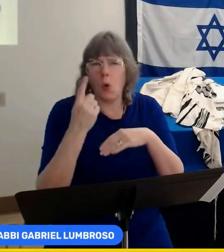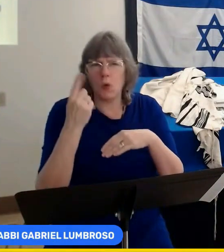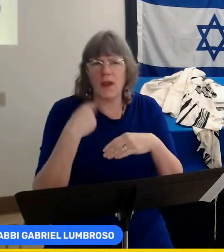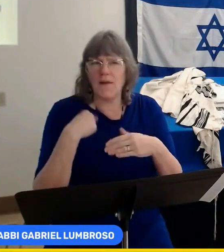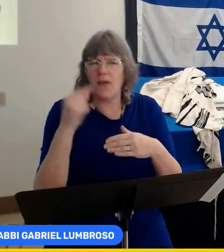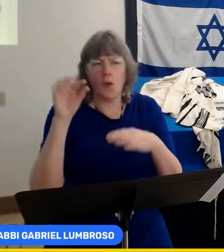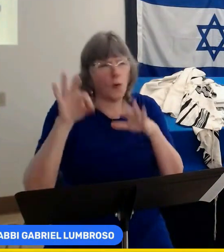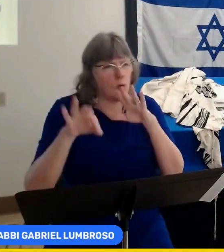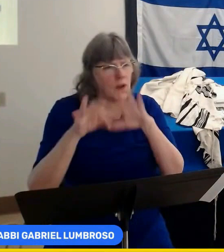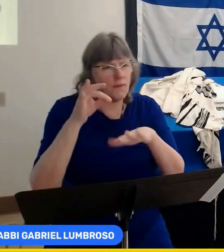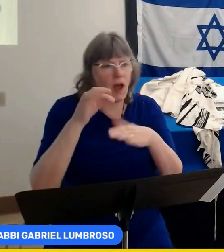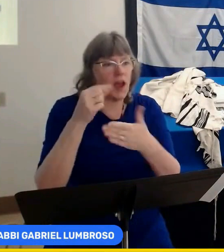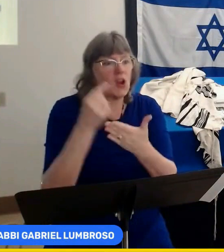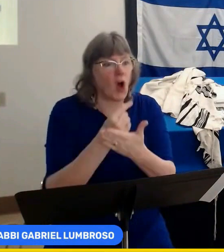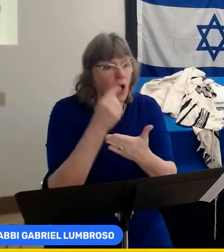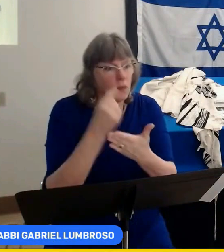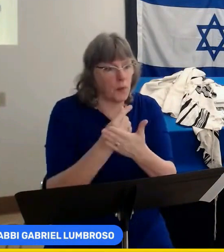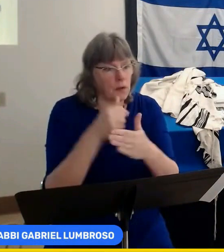in any English Bible.